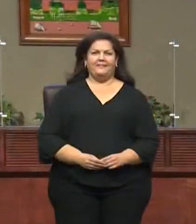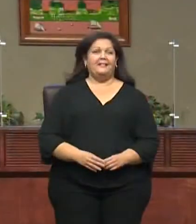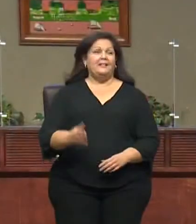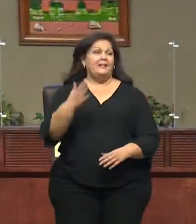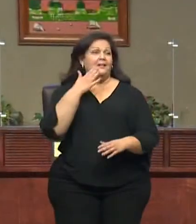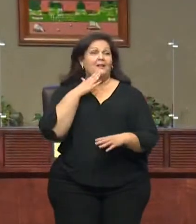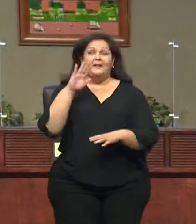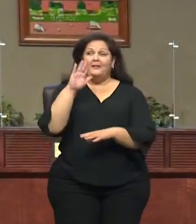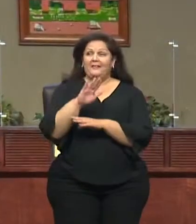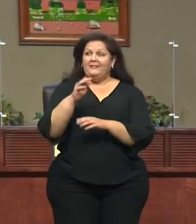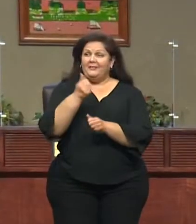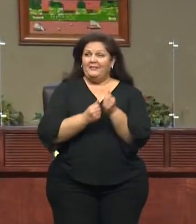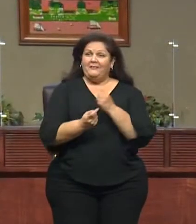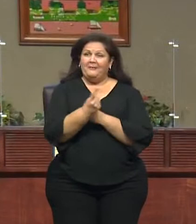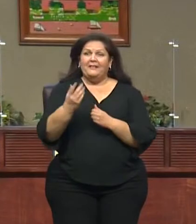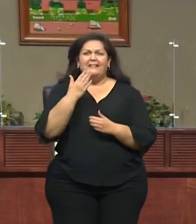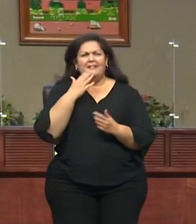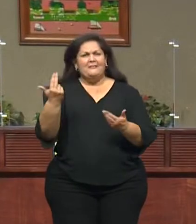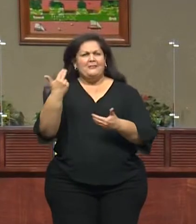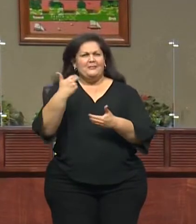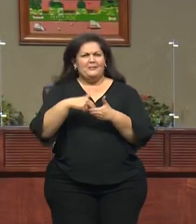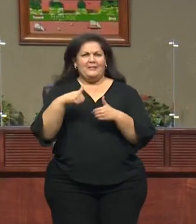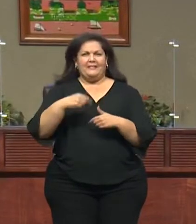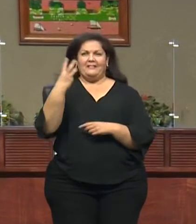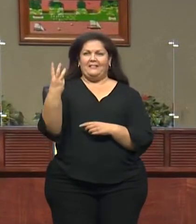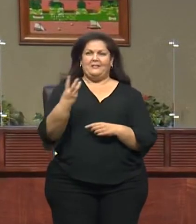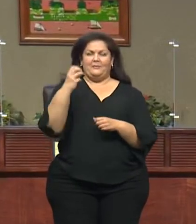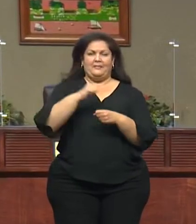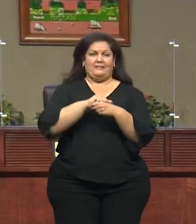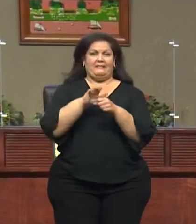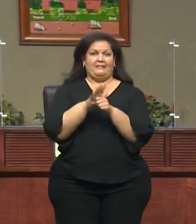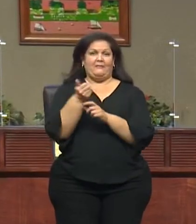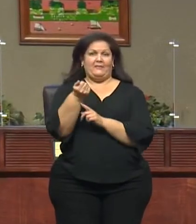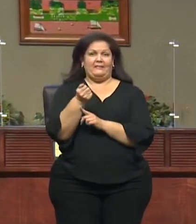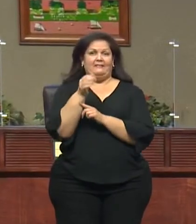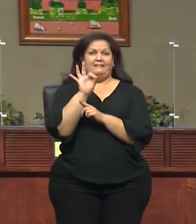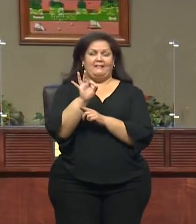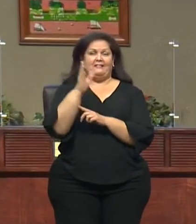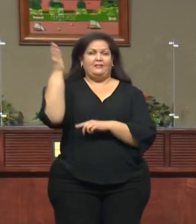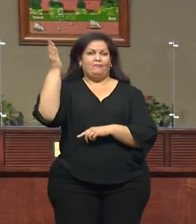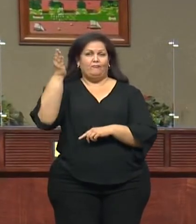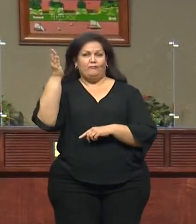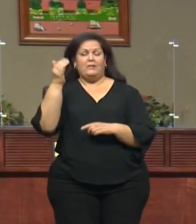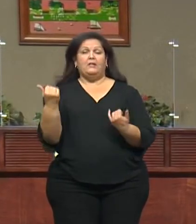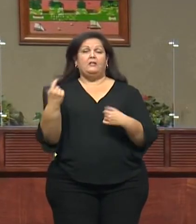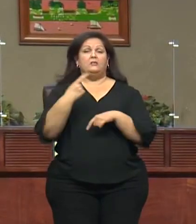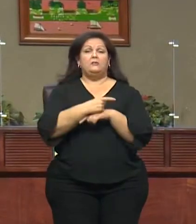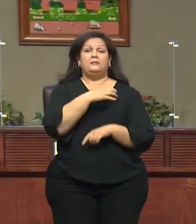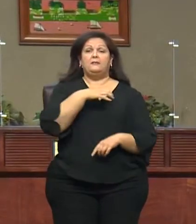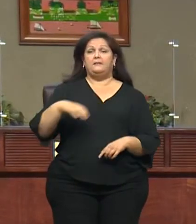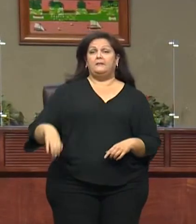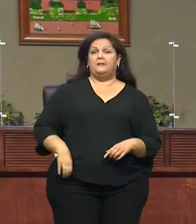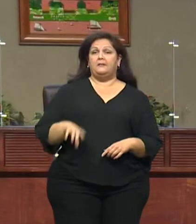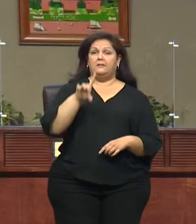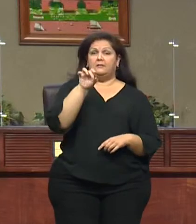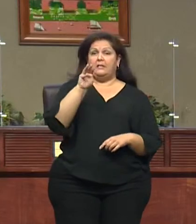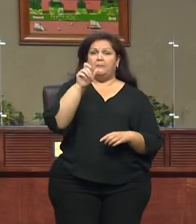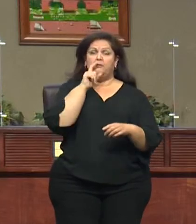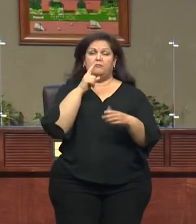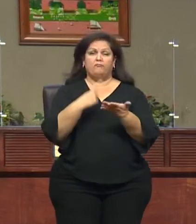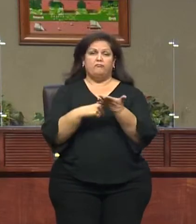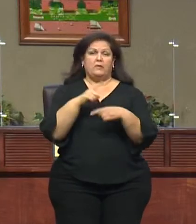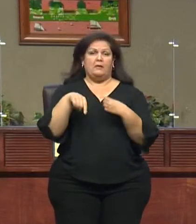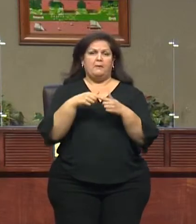And good afternoon, everyone. Thanks so much for joining us for this Wednesday's COVID-19 press briefing. Today, Mayor Demings will discuss our positivity